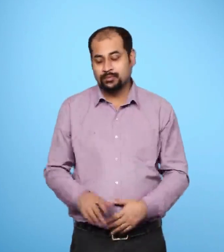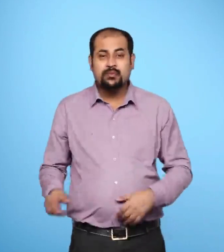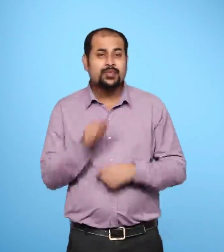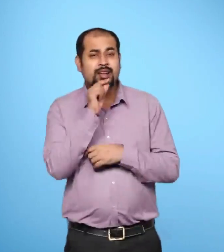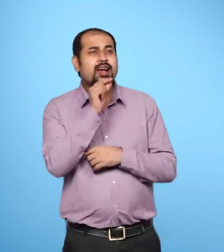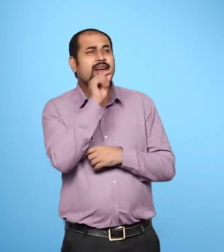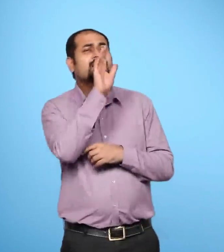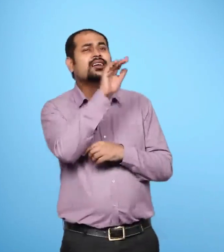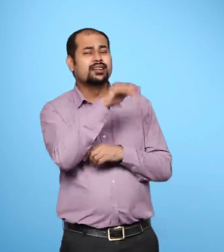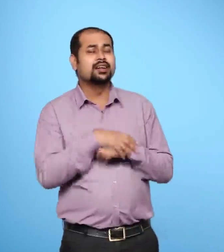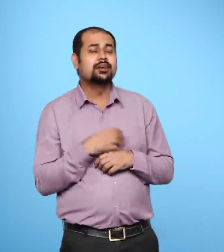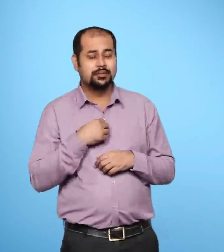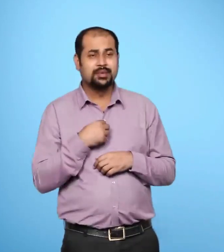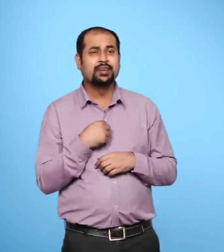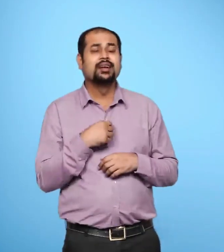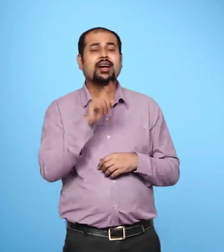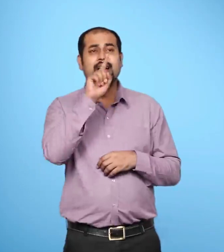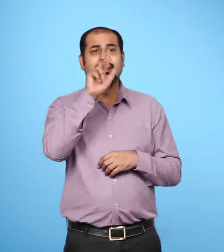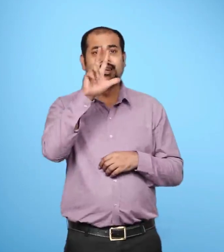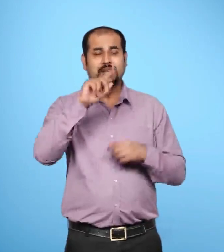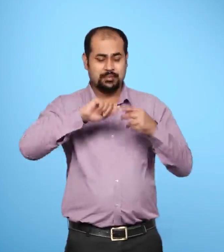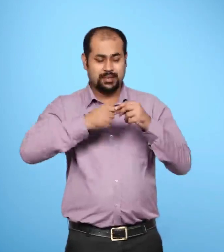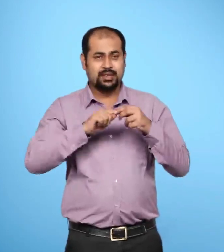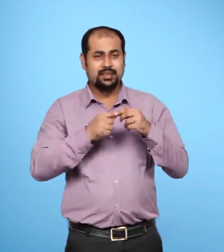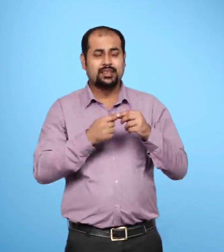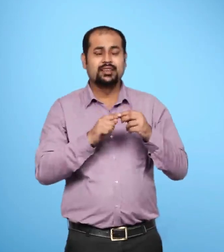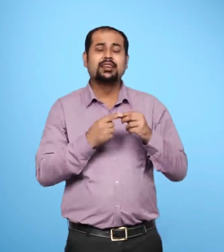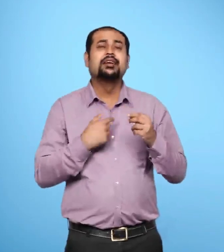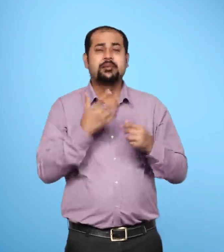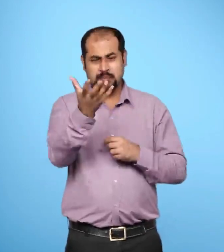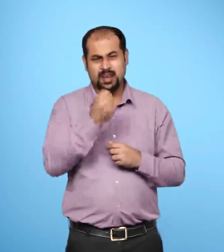Uncle, I want to buy pencils for 18 rupees.